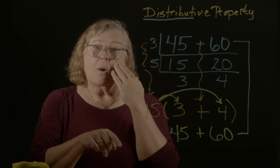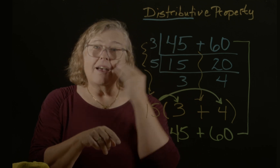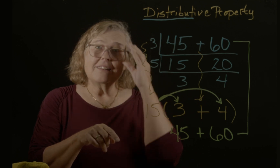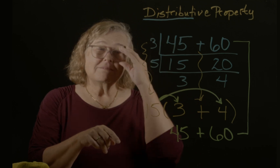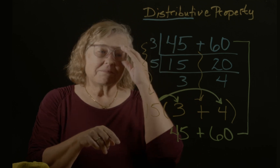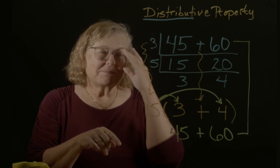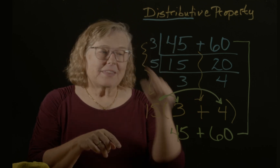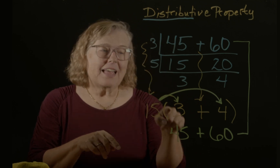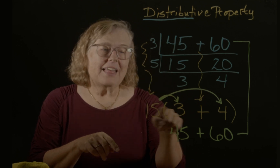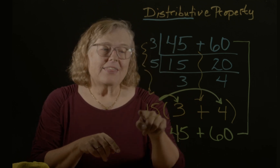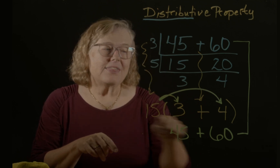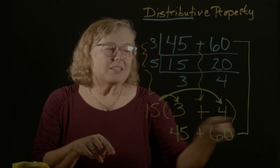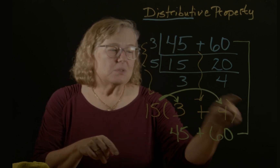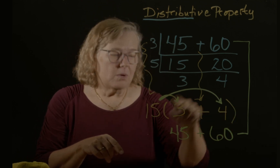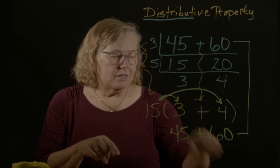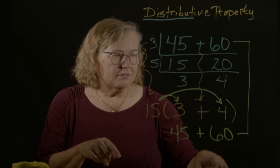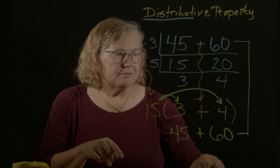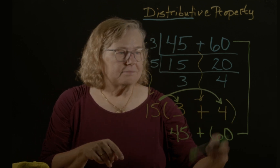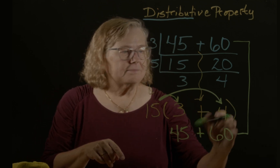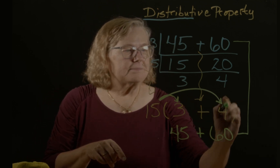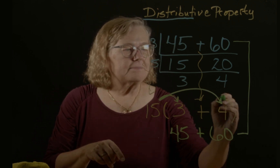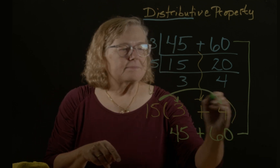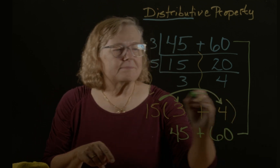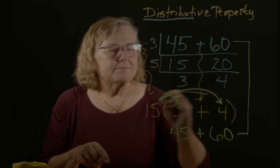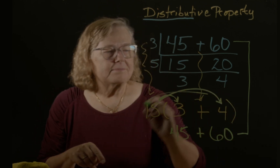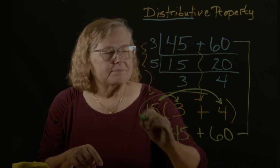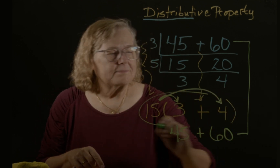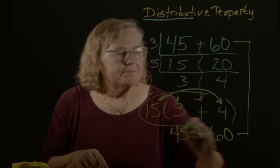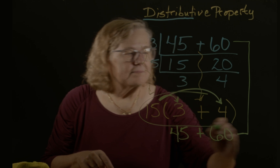The exact same numbers. Do you know that this here